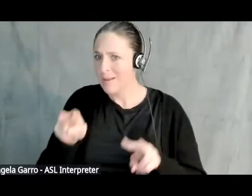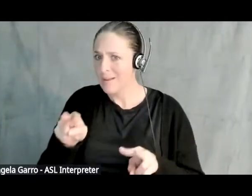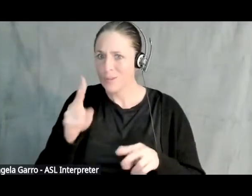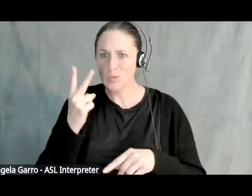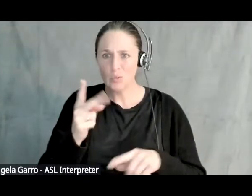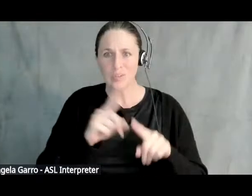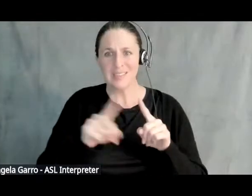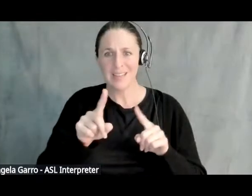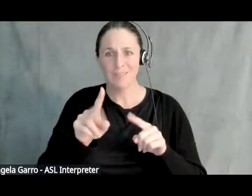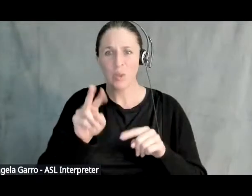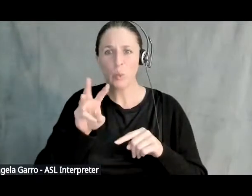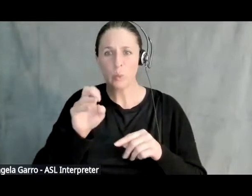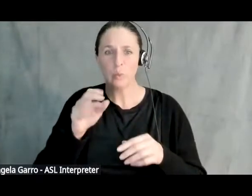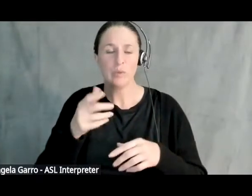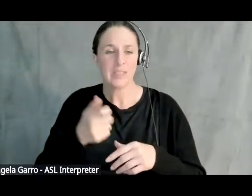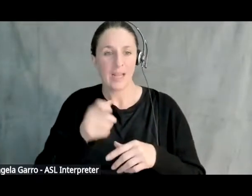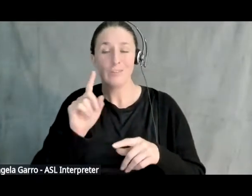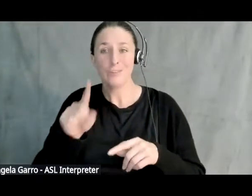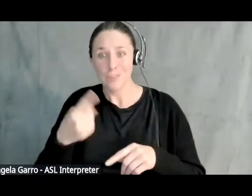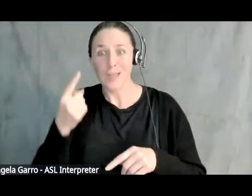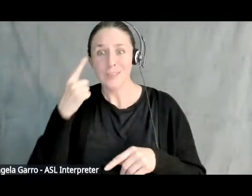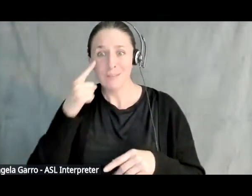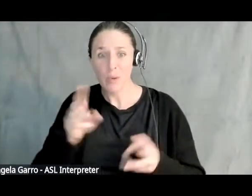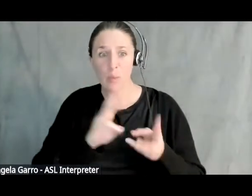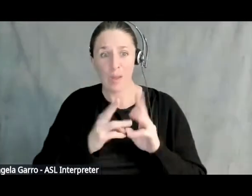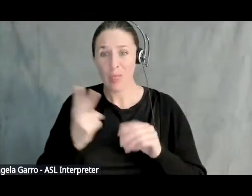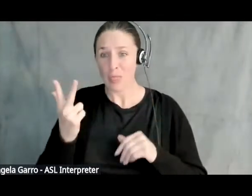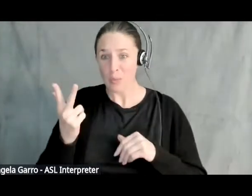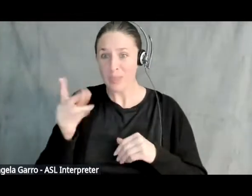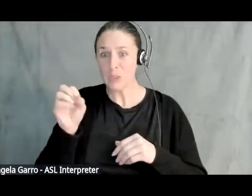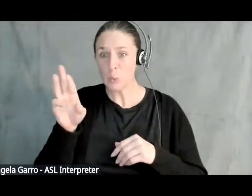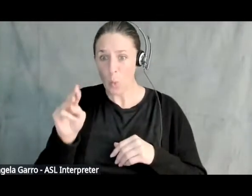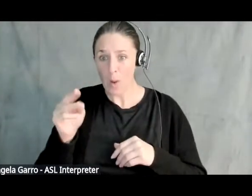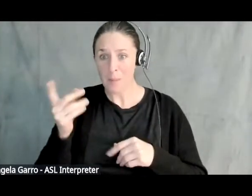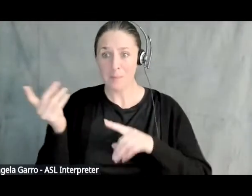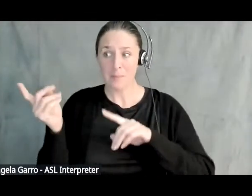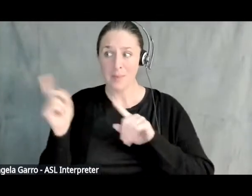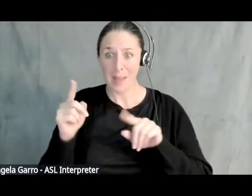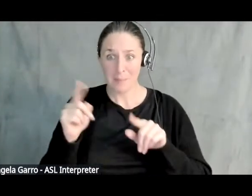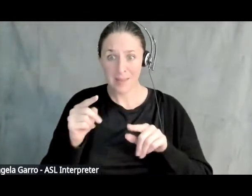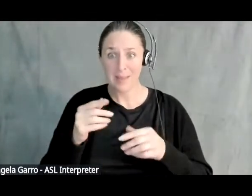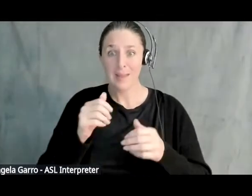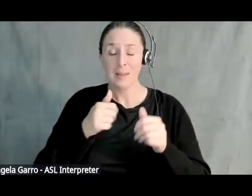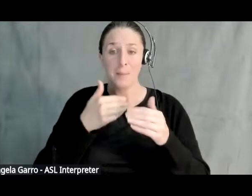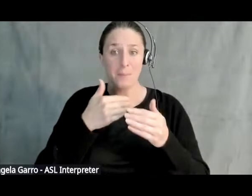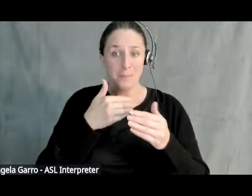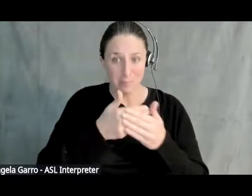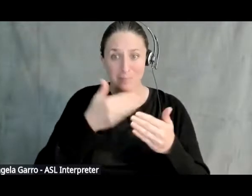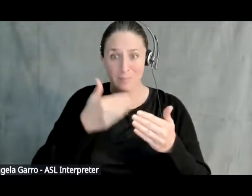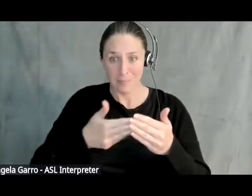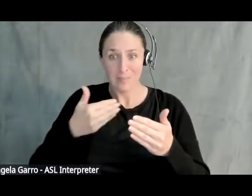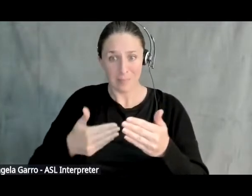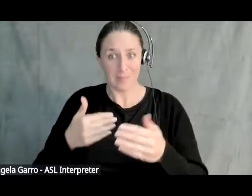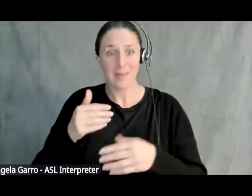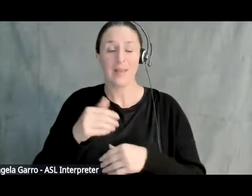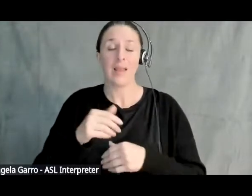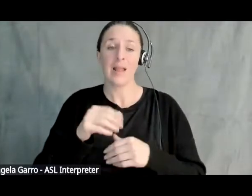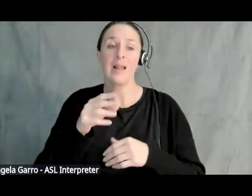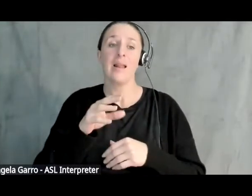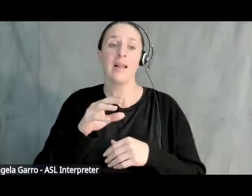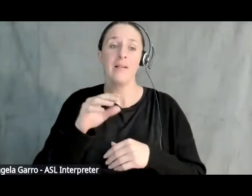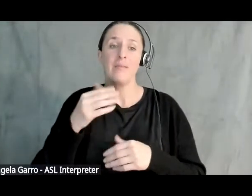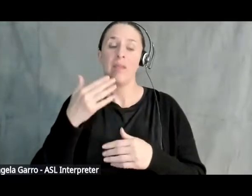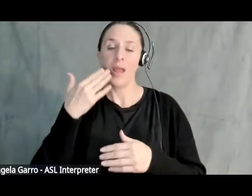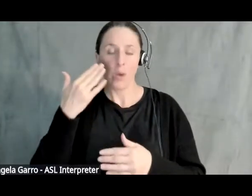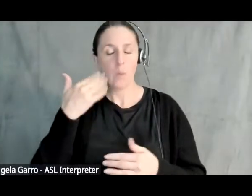news just for the weather. 3 storms coming in back to back. And I know we have amazing staff. So thank you to CSEA and